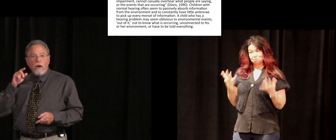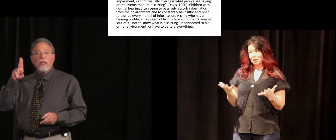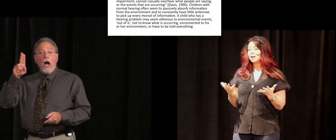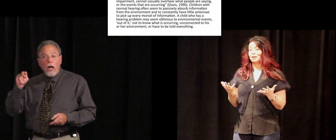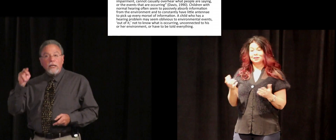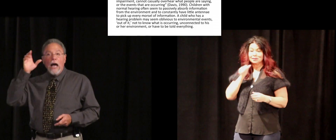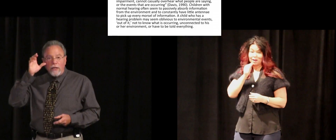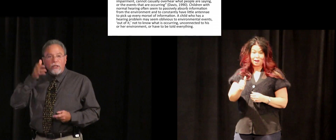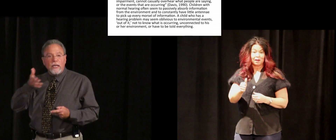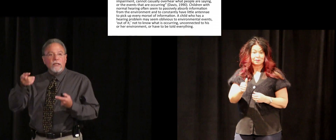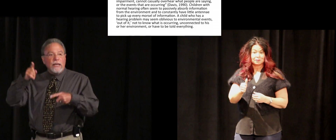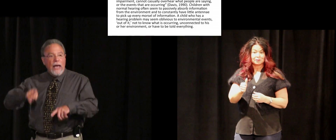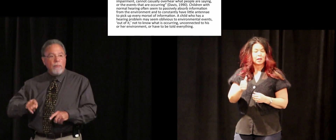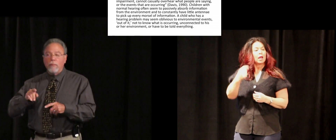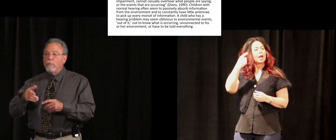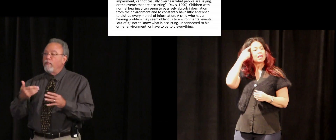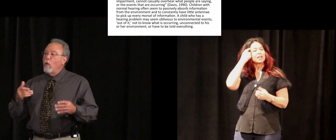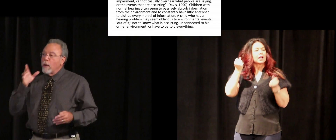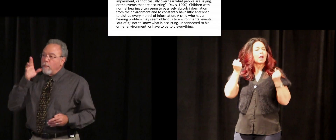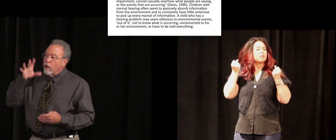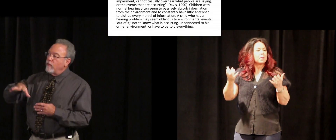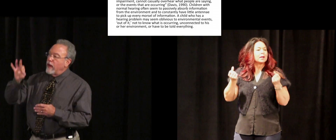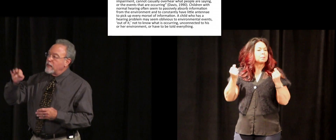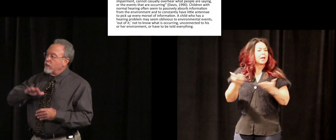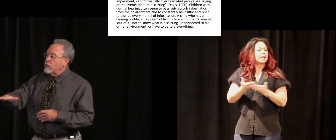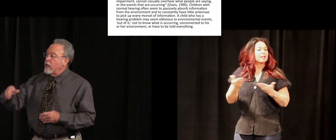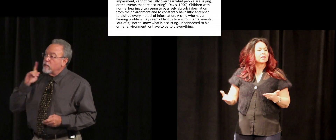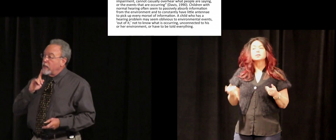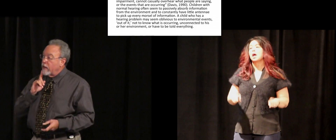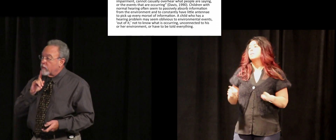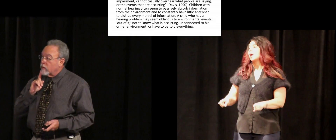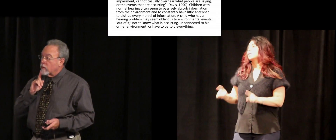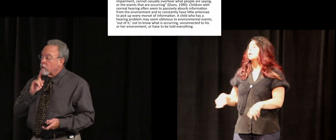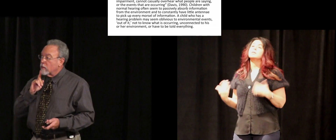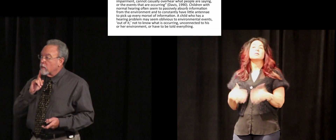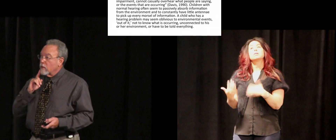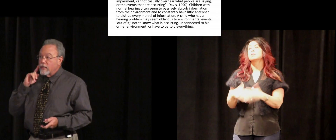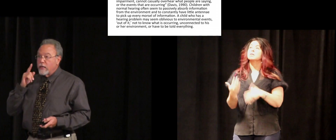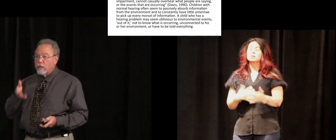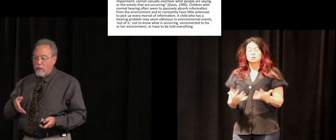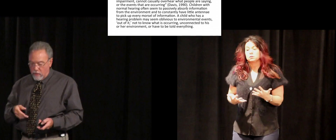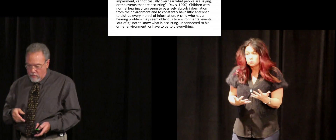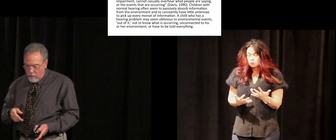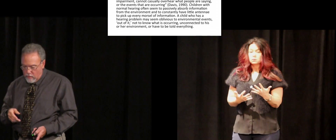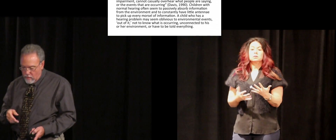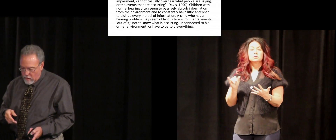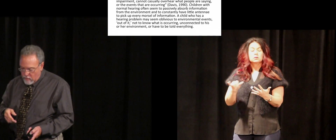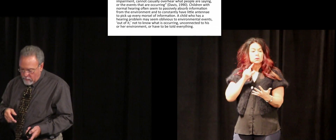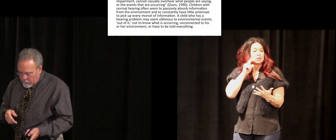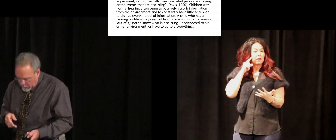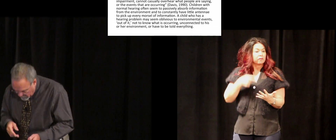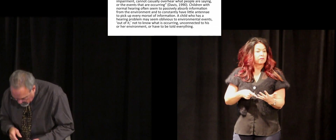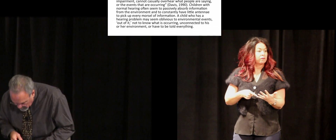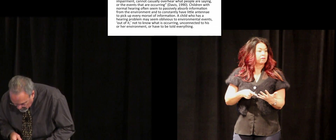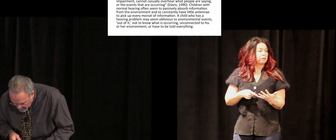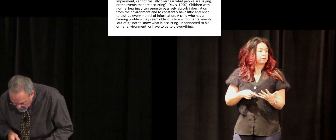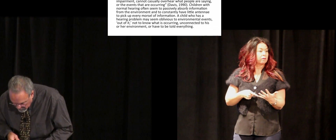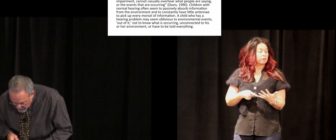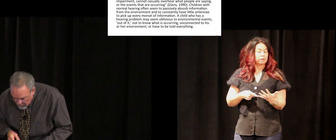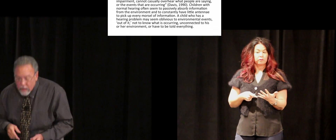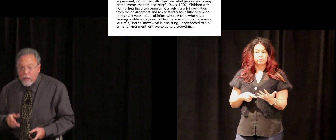that you have at that time. And that's when you connect with families, when you explain your understanding of